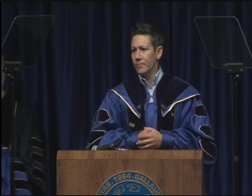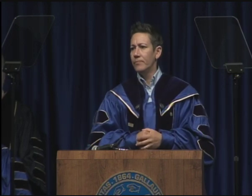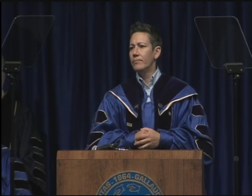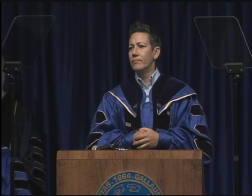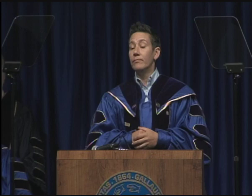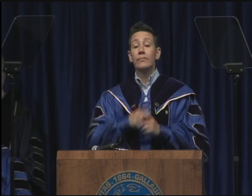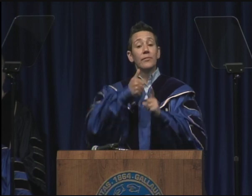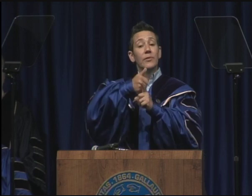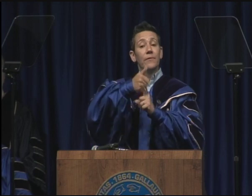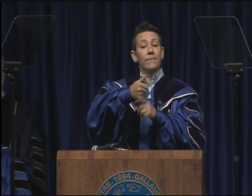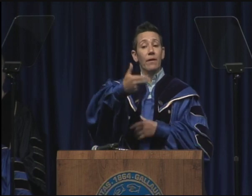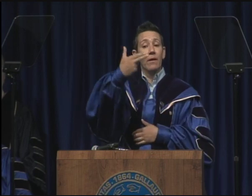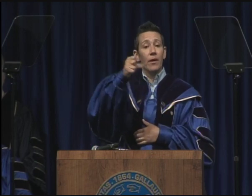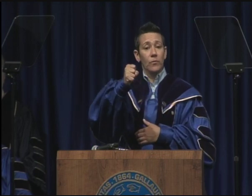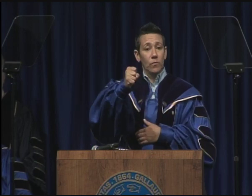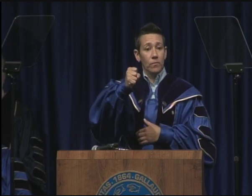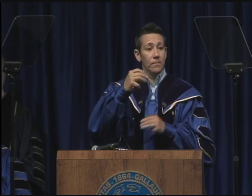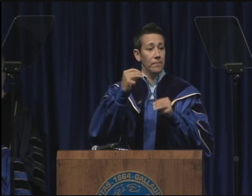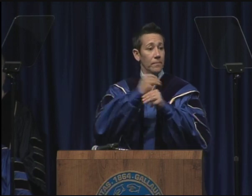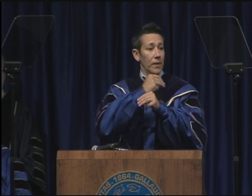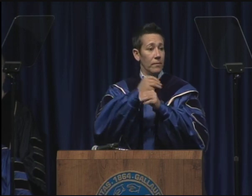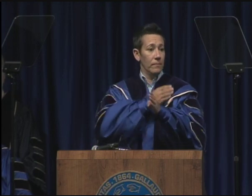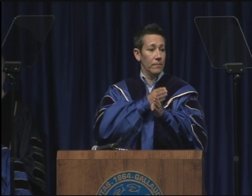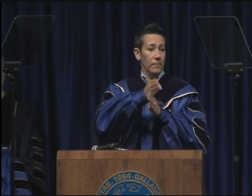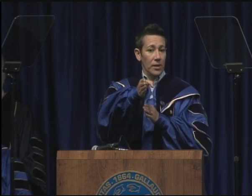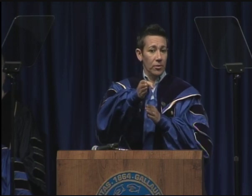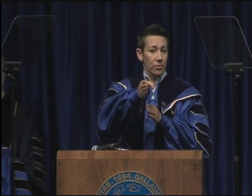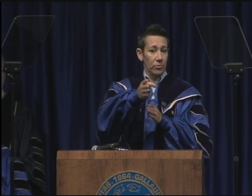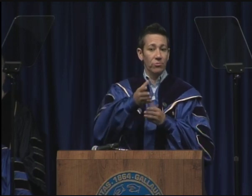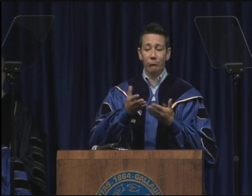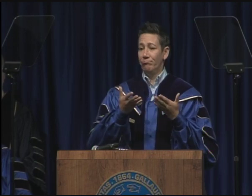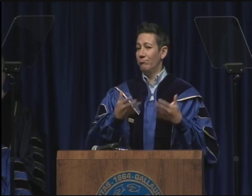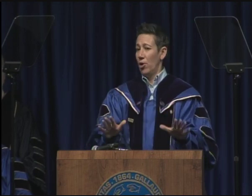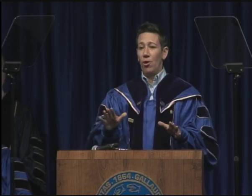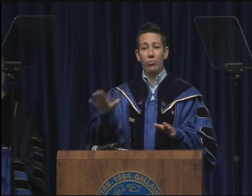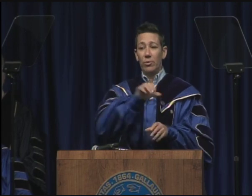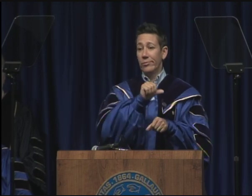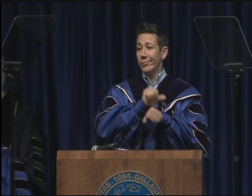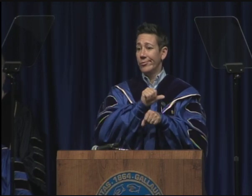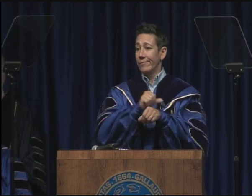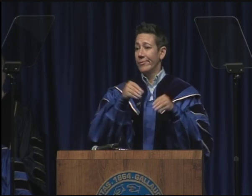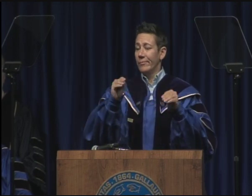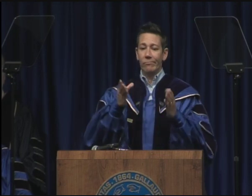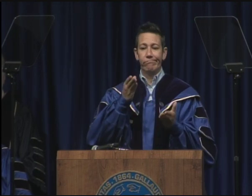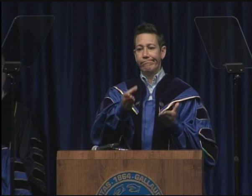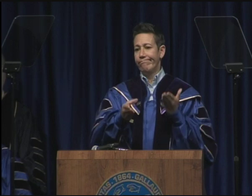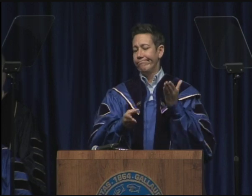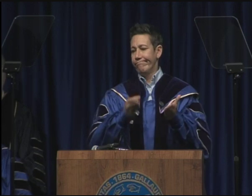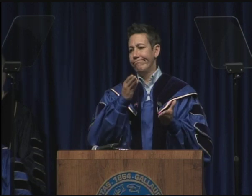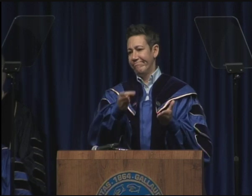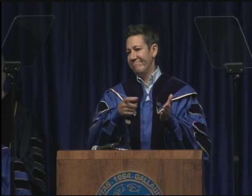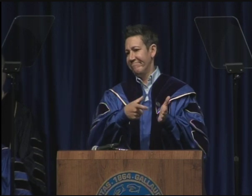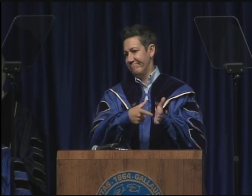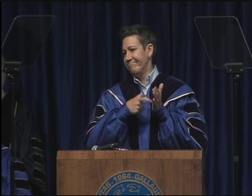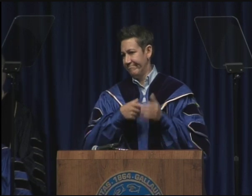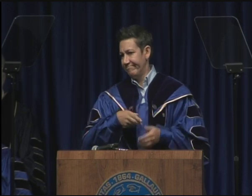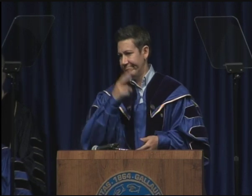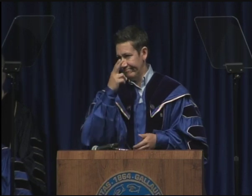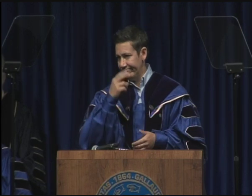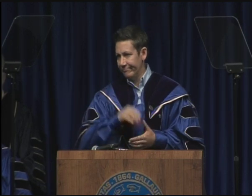teaching. As a high school mathematics major, he is already in high demand in the job